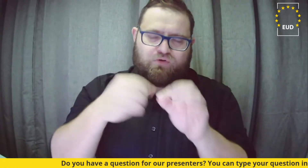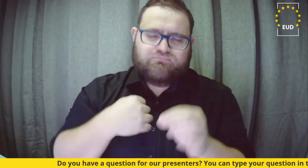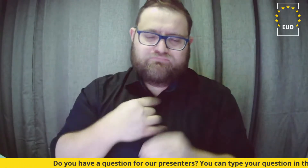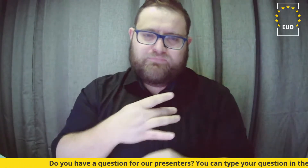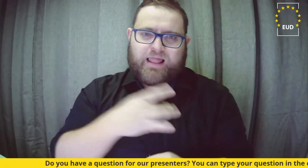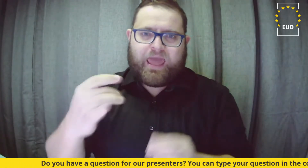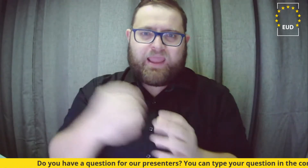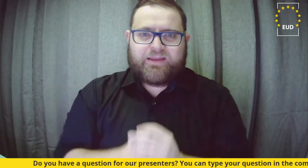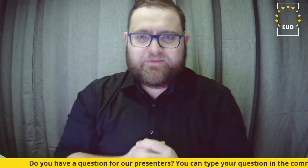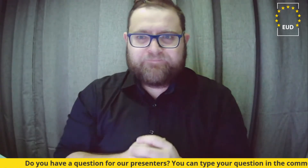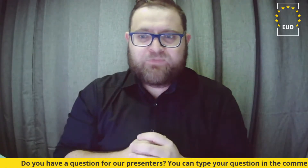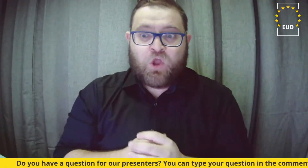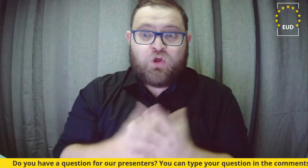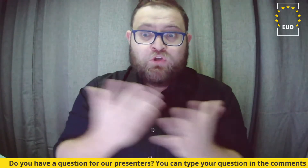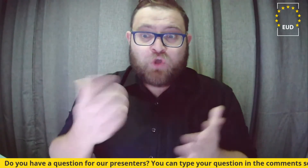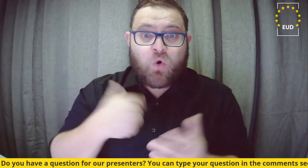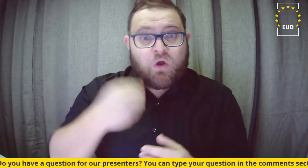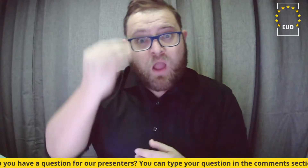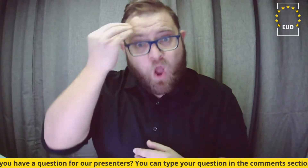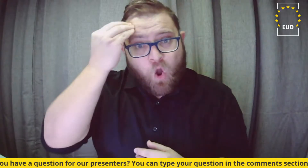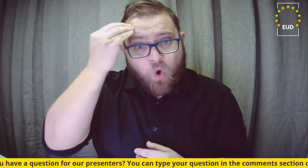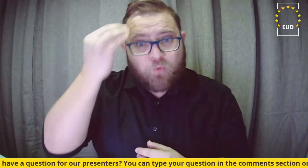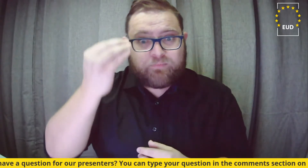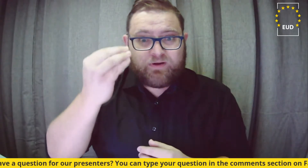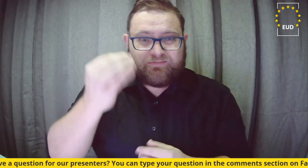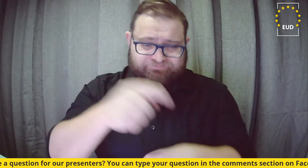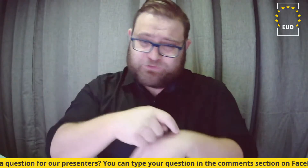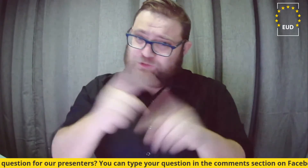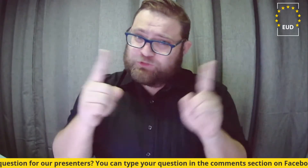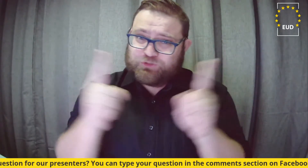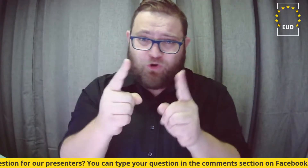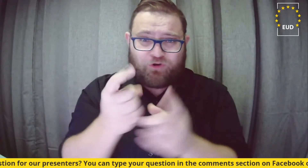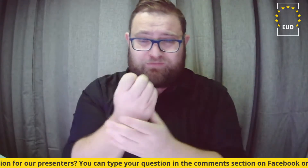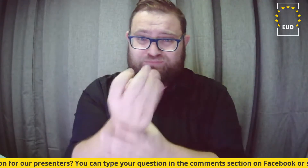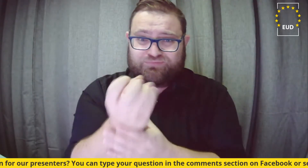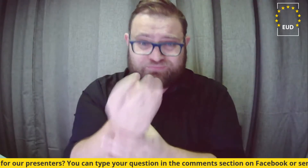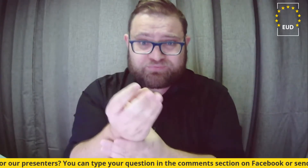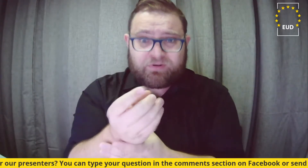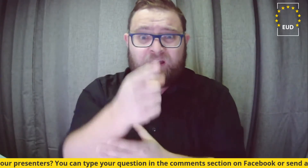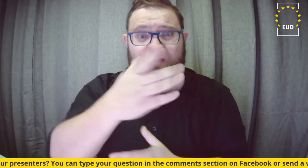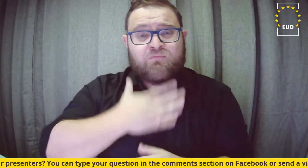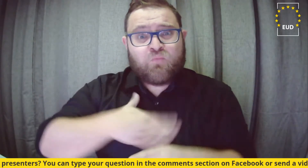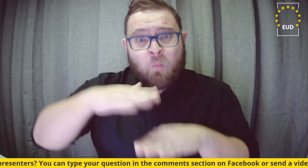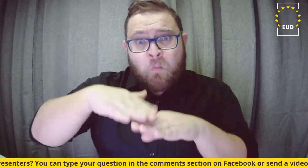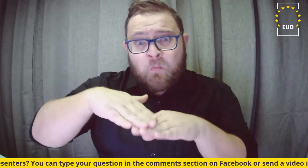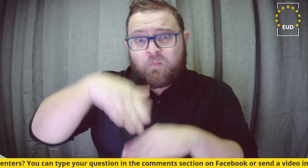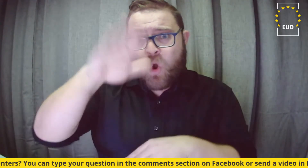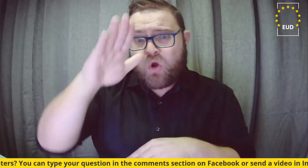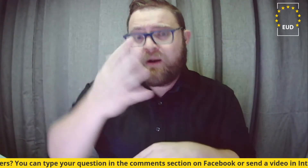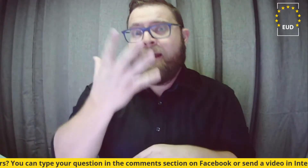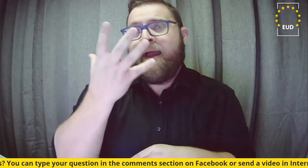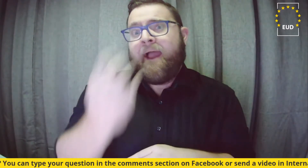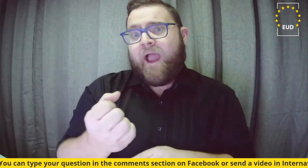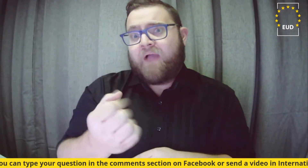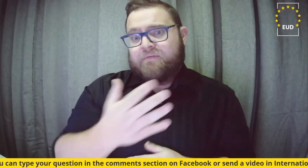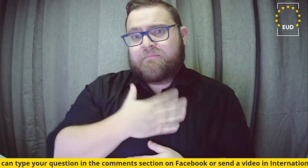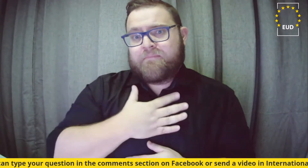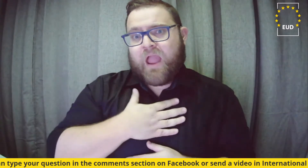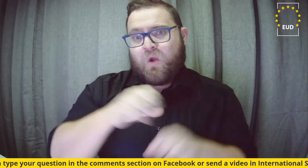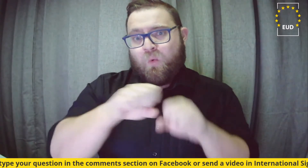It's also vitally important that both deaf and hearing interpreters are involved in TV interpreting